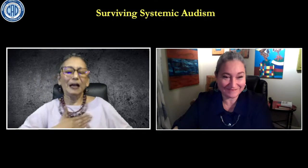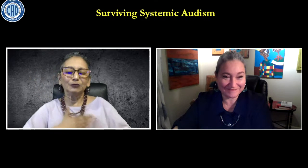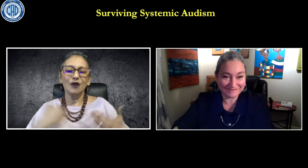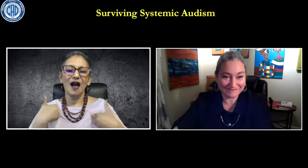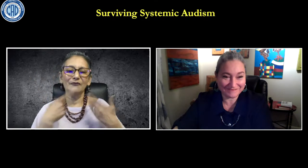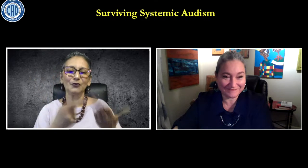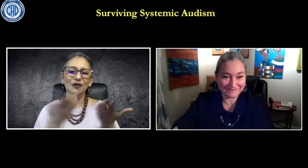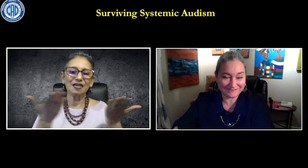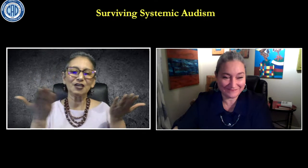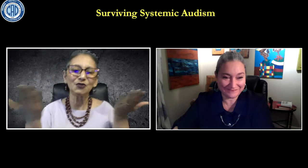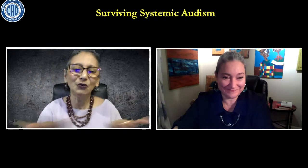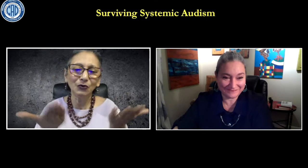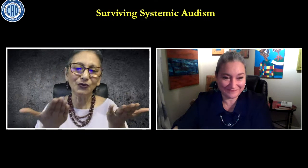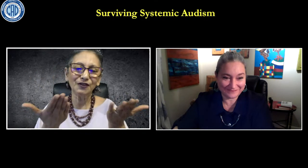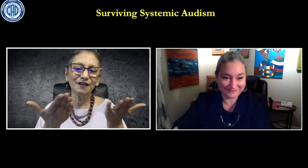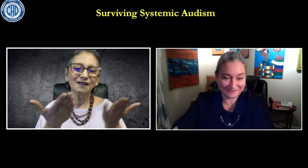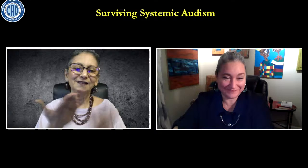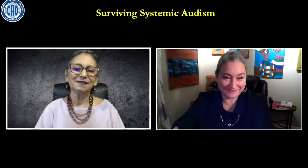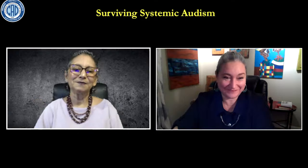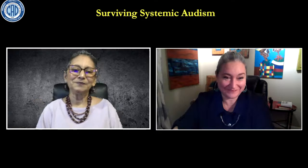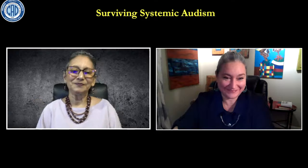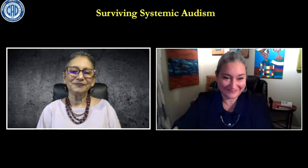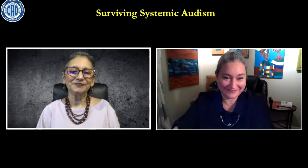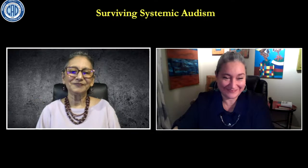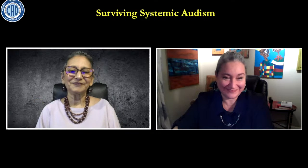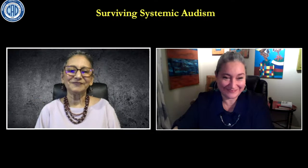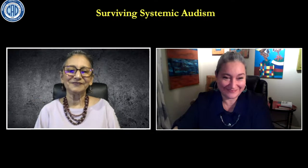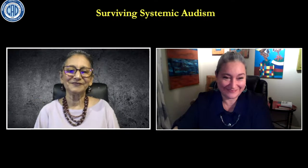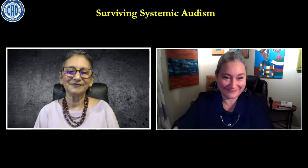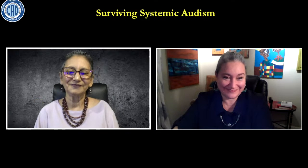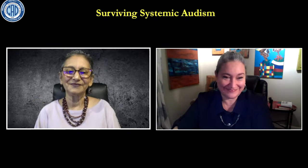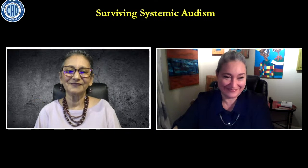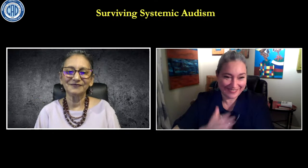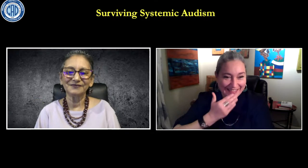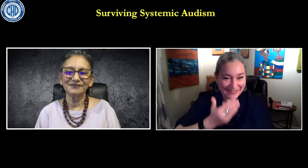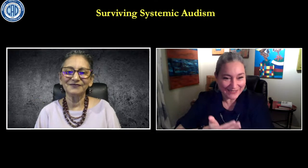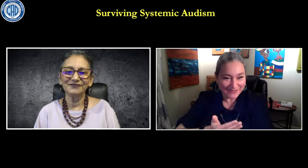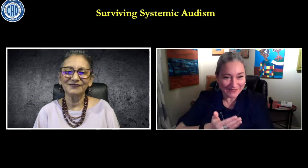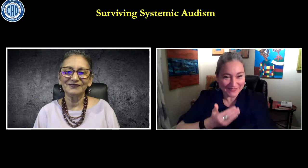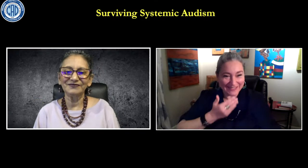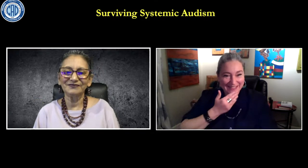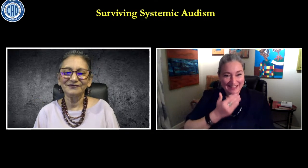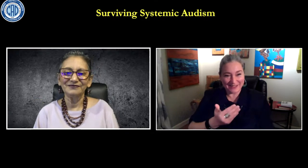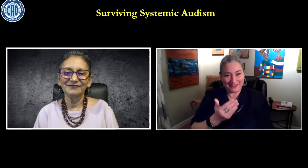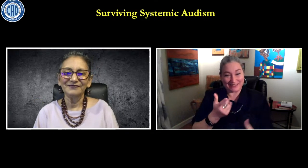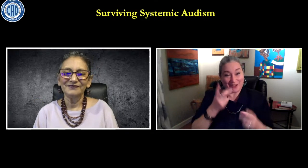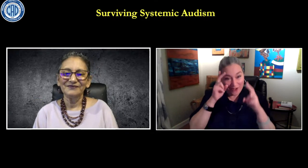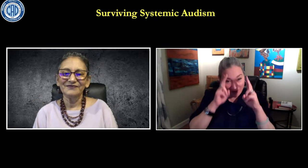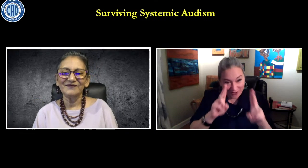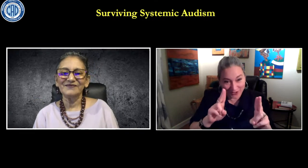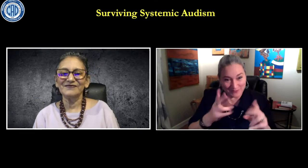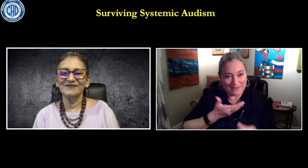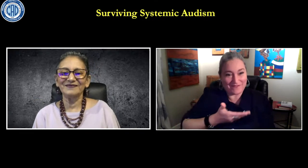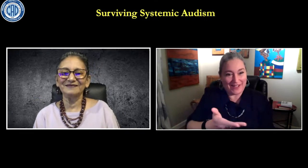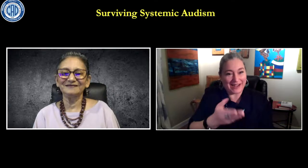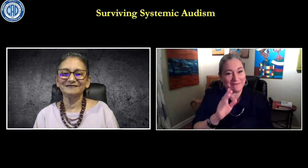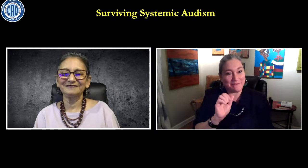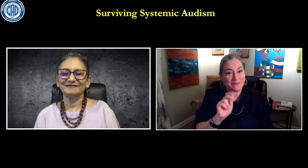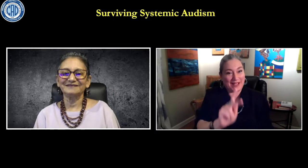to ask questions. So it is my absolute pleasure to have Julie here and turn our time over to you,